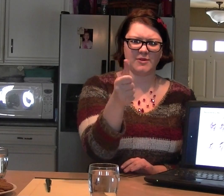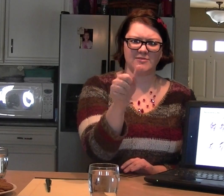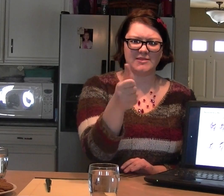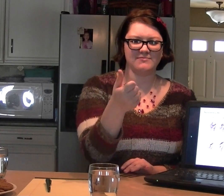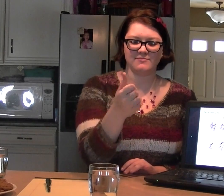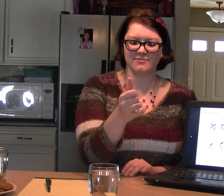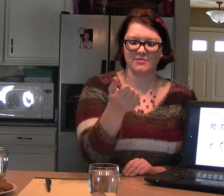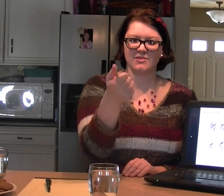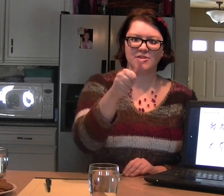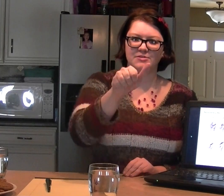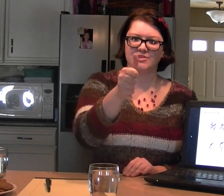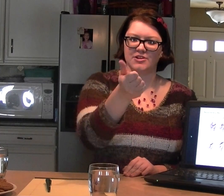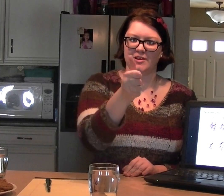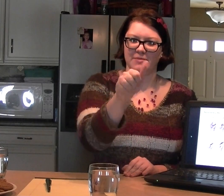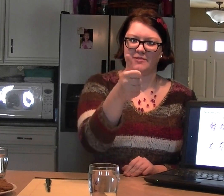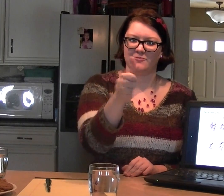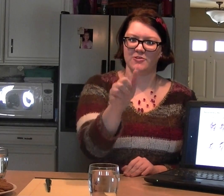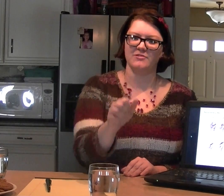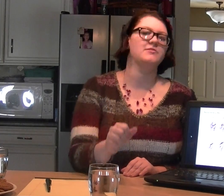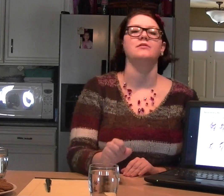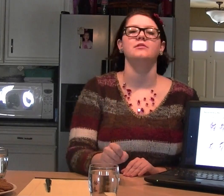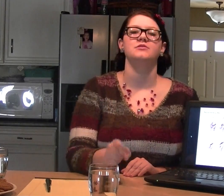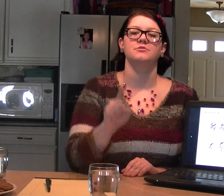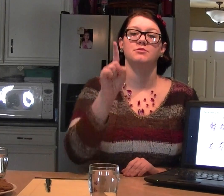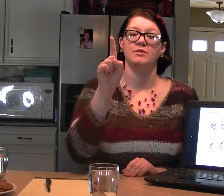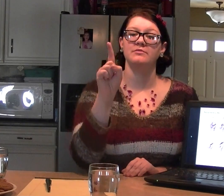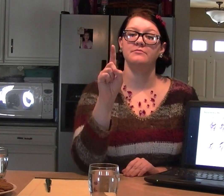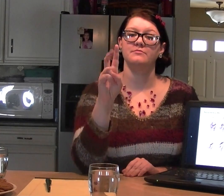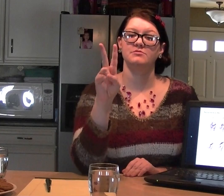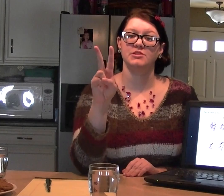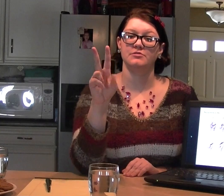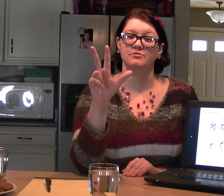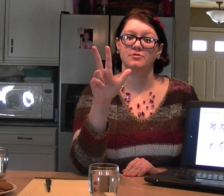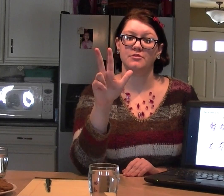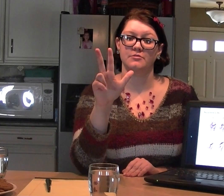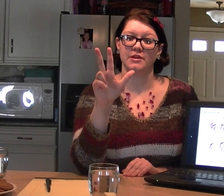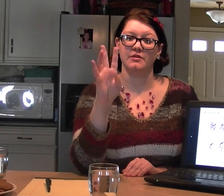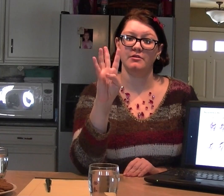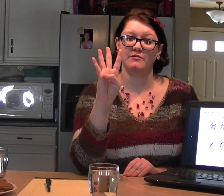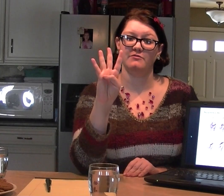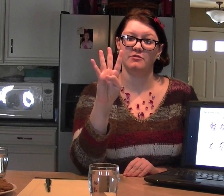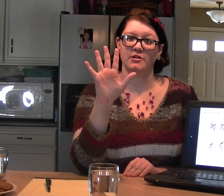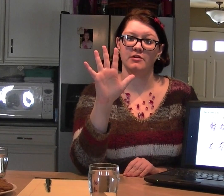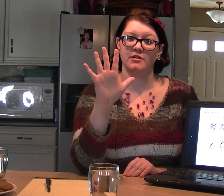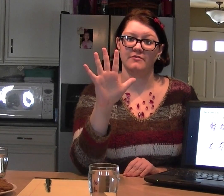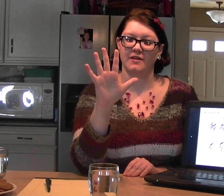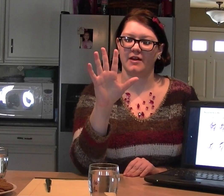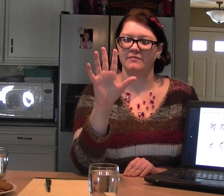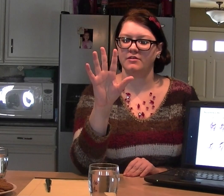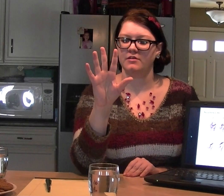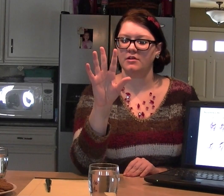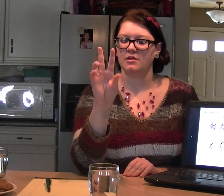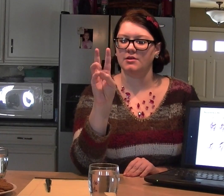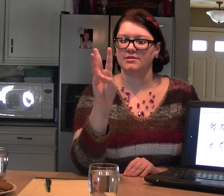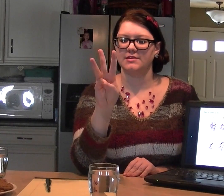wiggle it. Twist your hand back and forth. So it's 1, 2, 3, 4, 5,